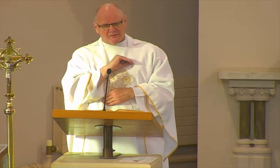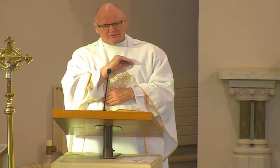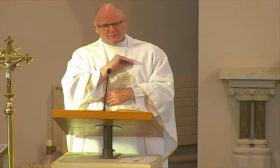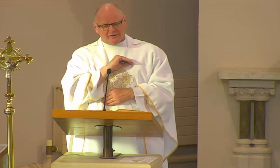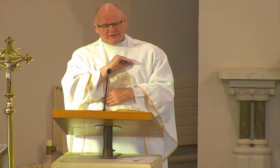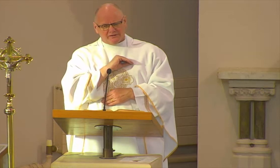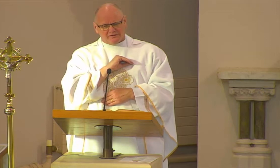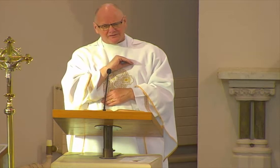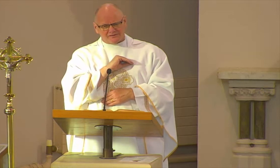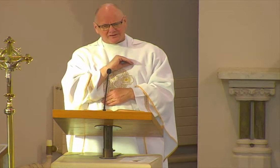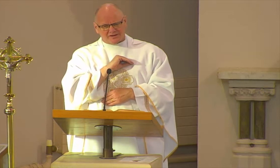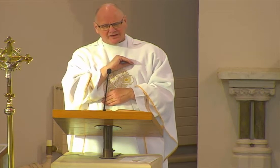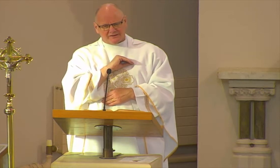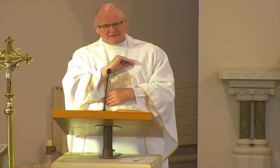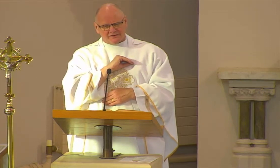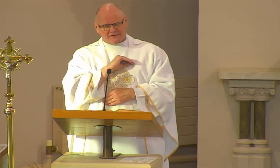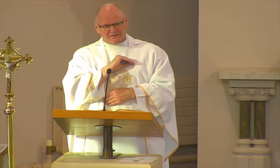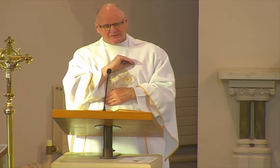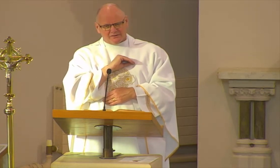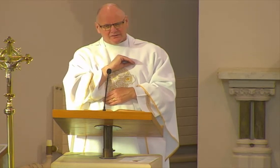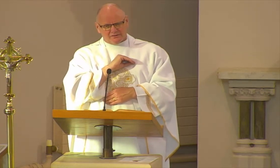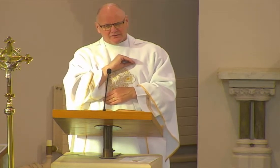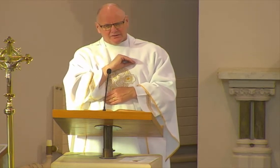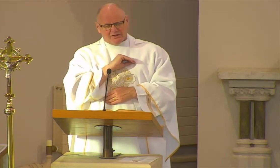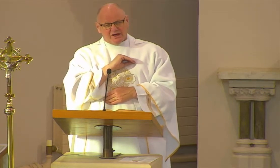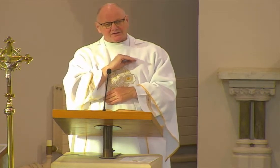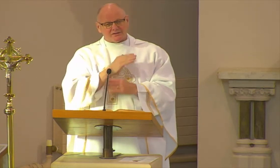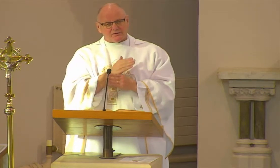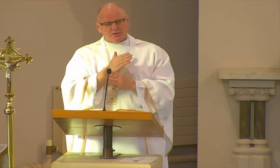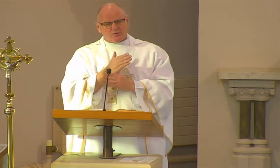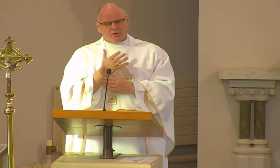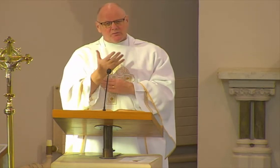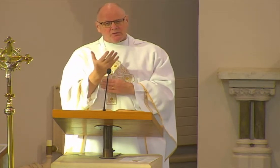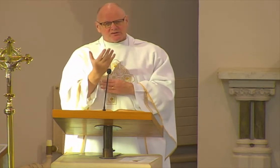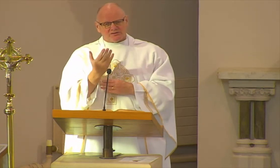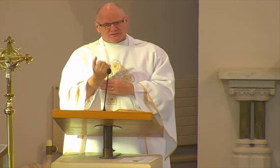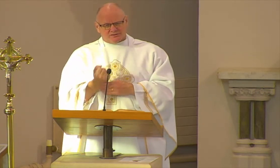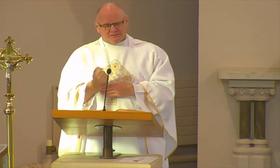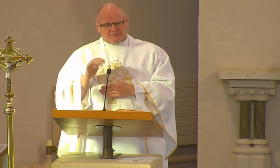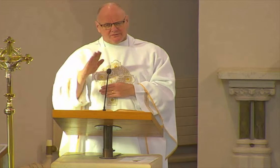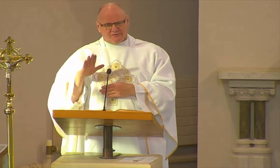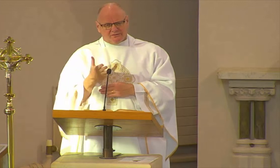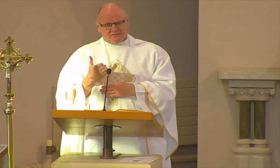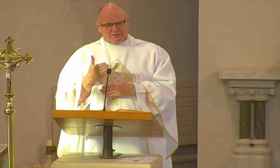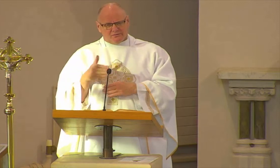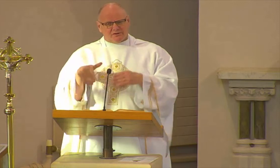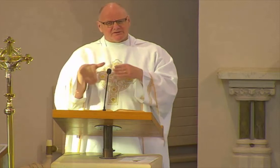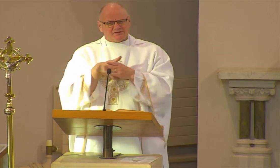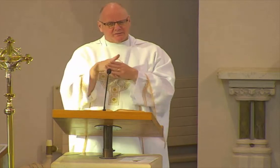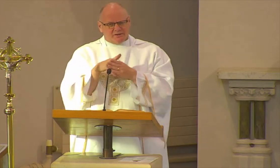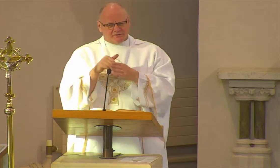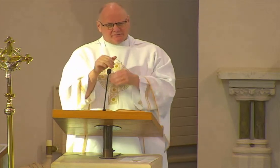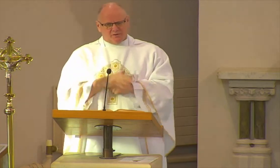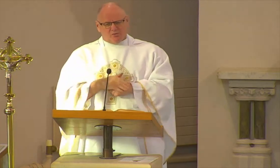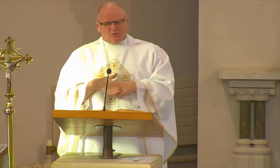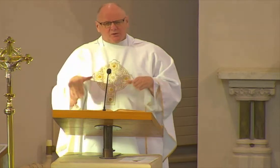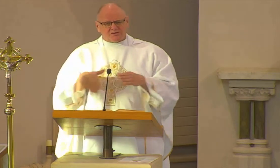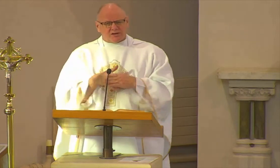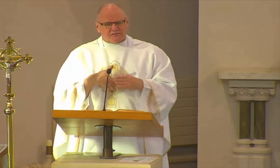win, succeed. Yet we must participate. We must get